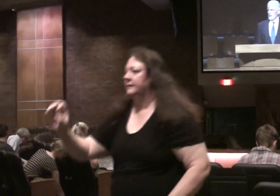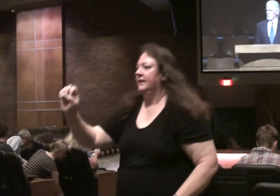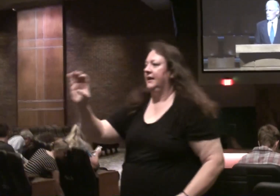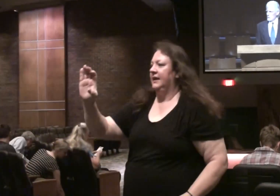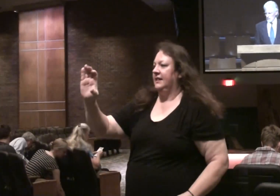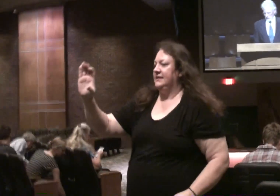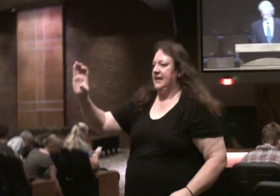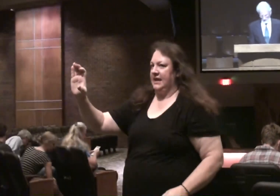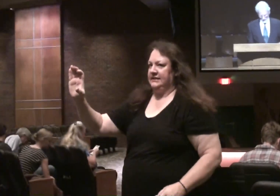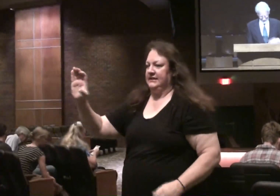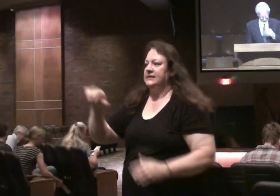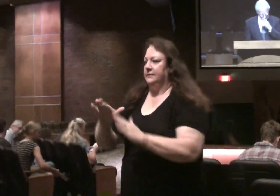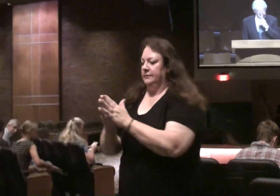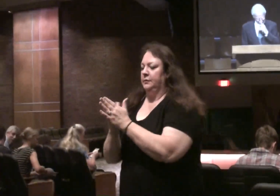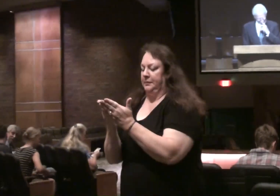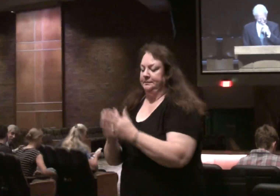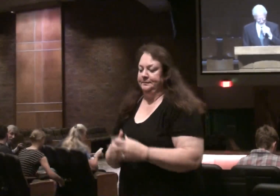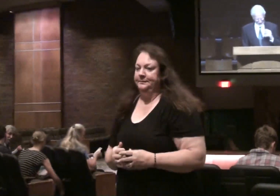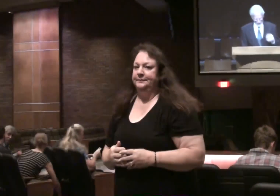please, in your Bibles,